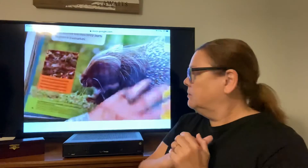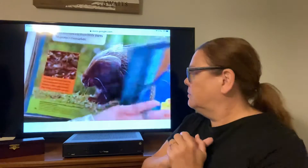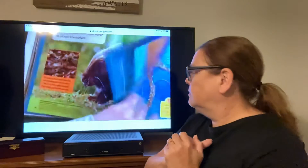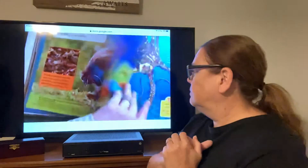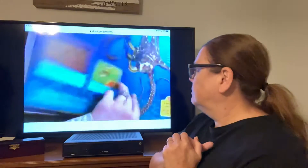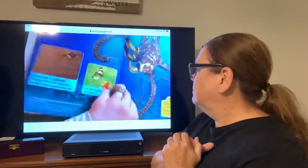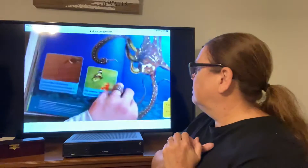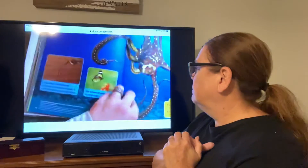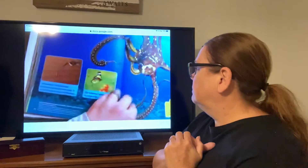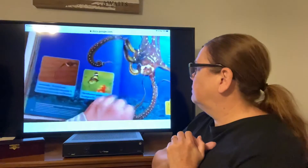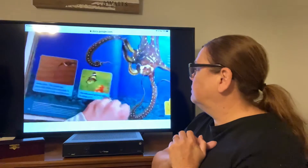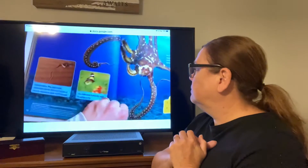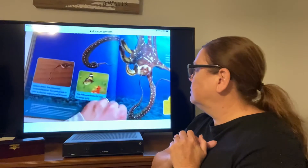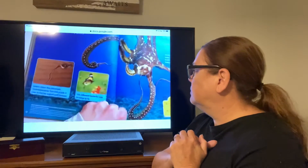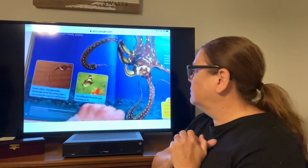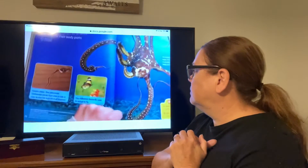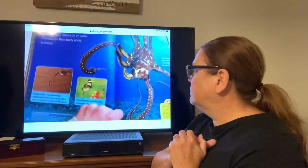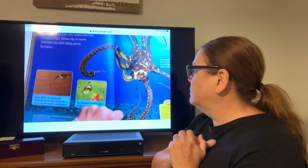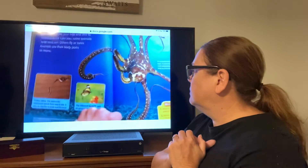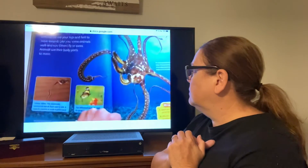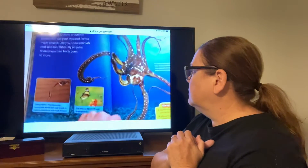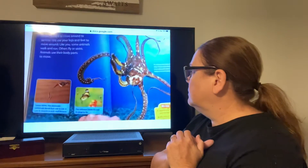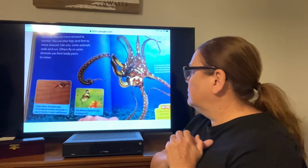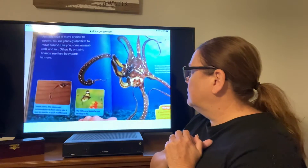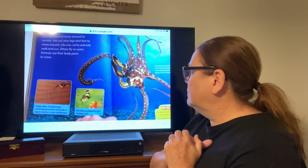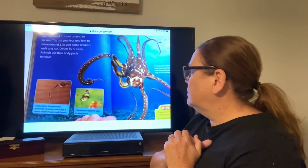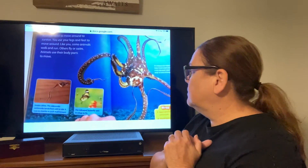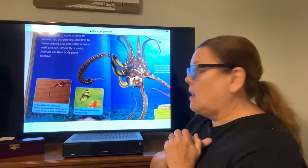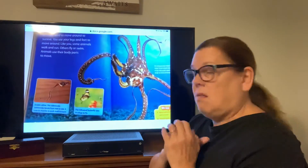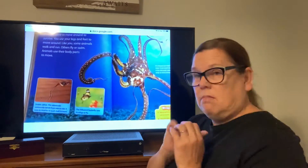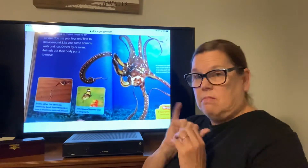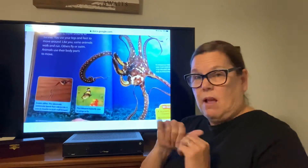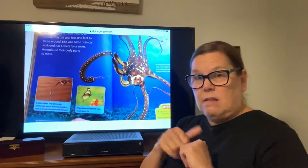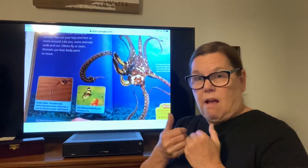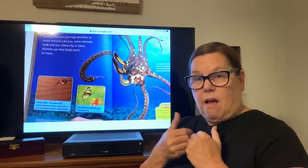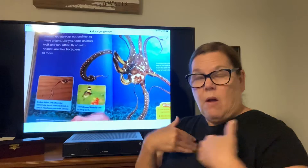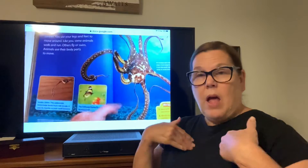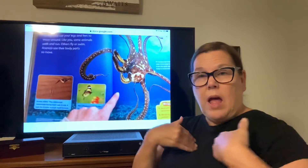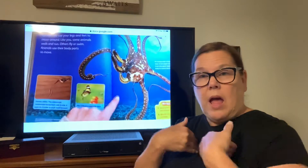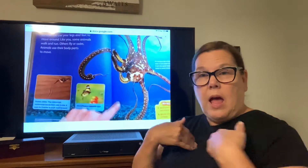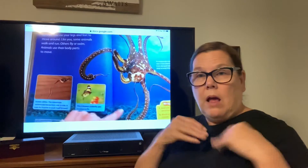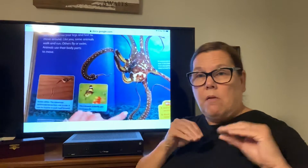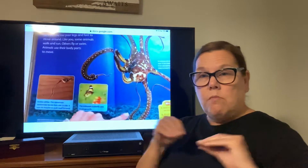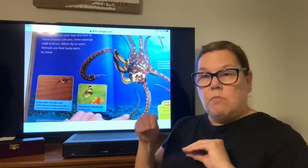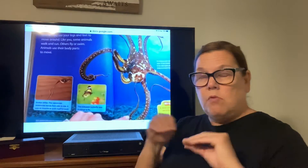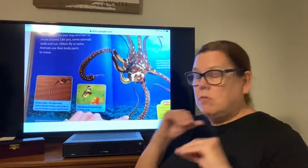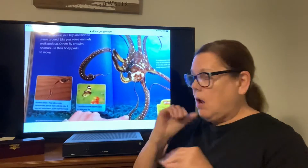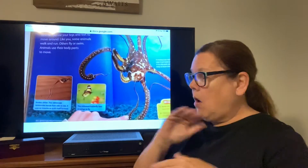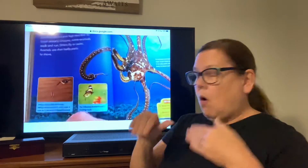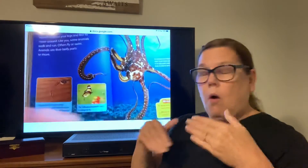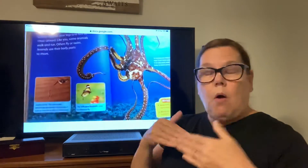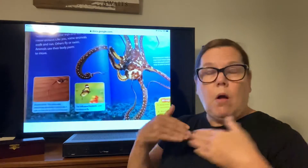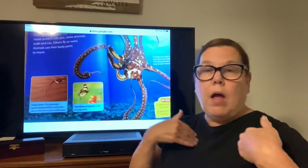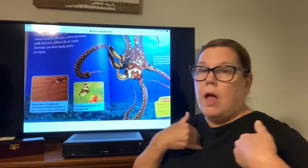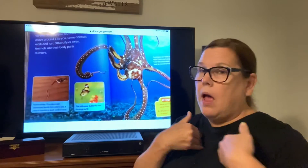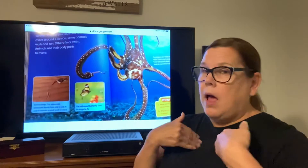All right. So that is how animals move. Not all animals are going to walk like we do.